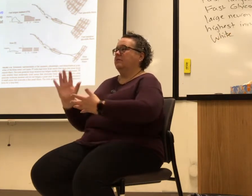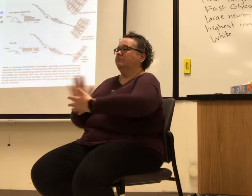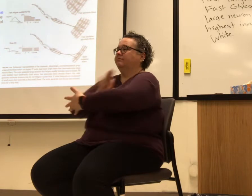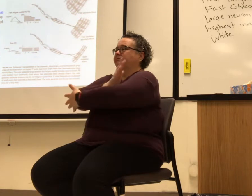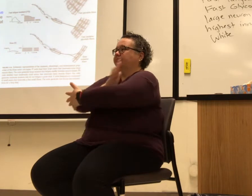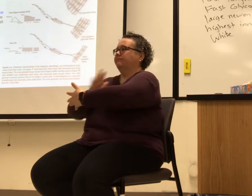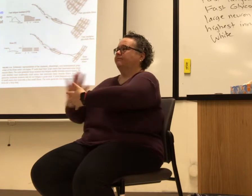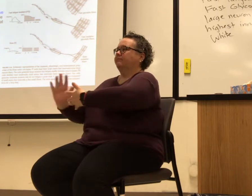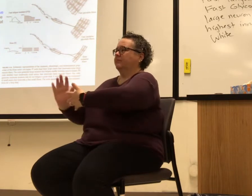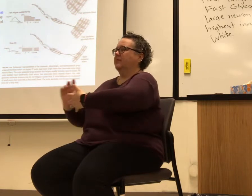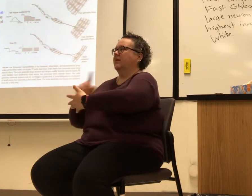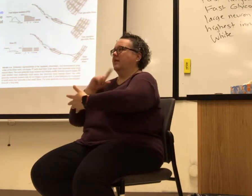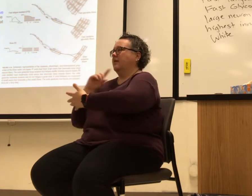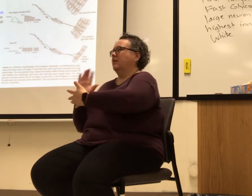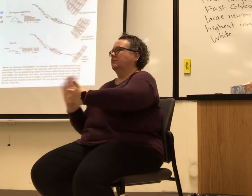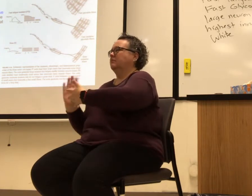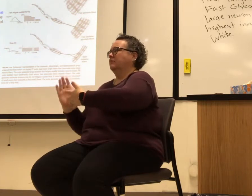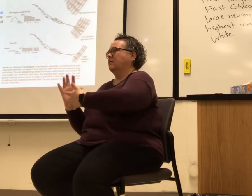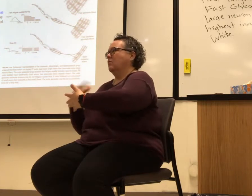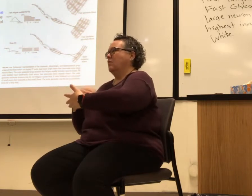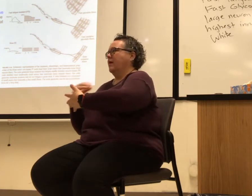so